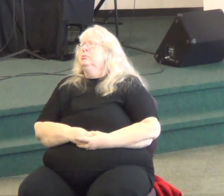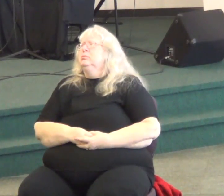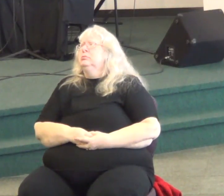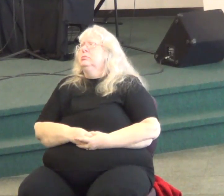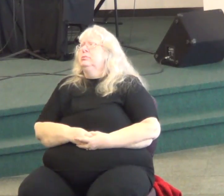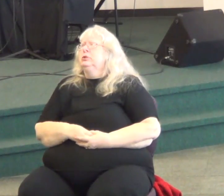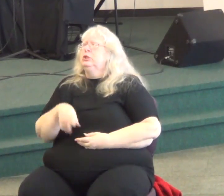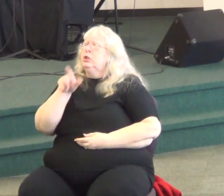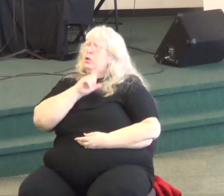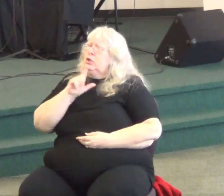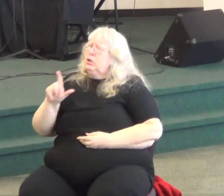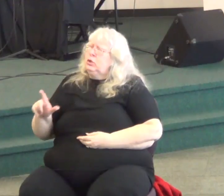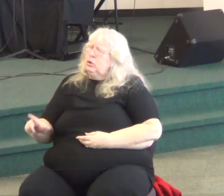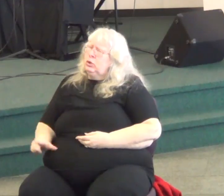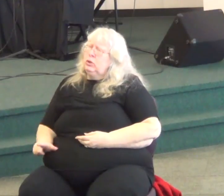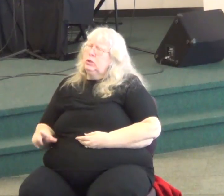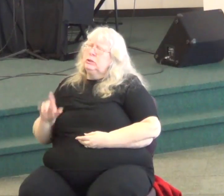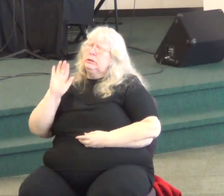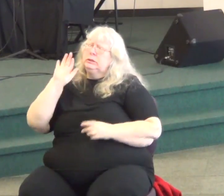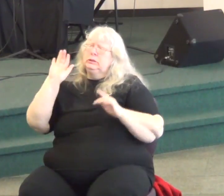Lord, just touch every person in this room today.